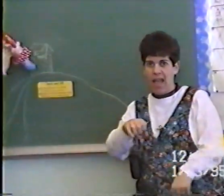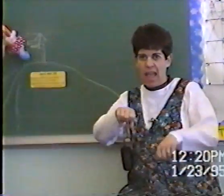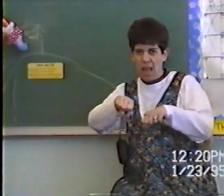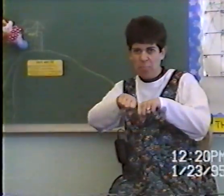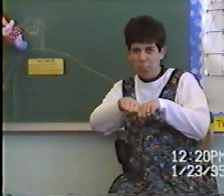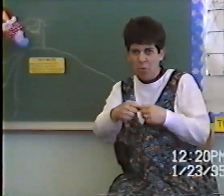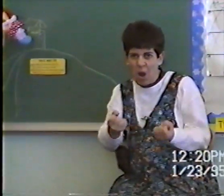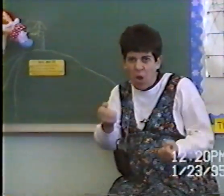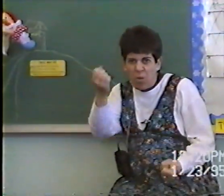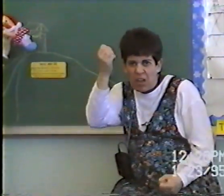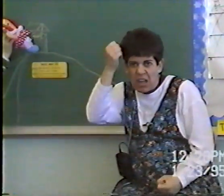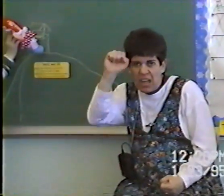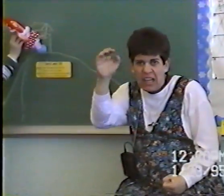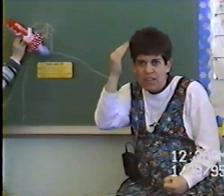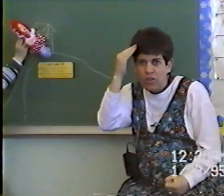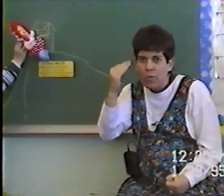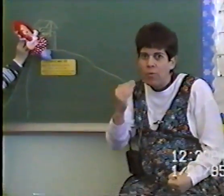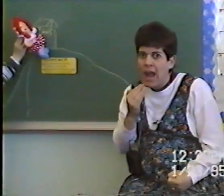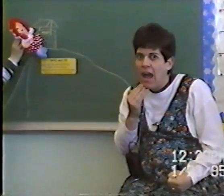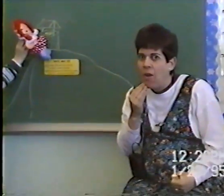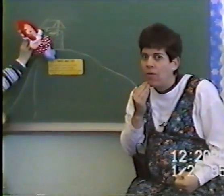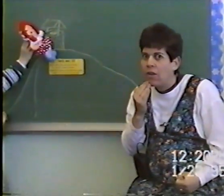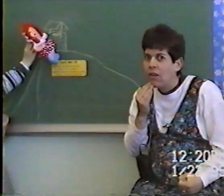and broke his crown,